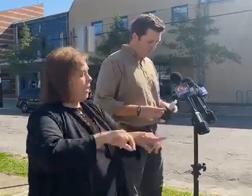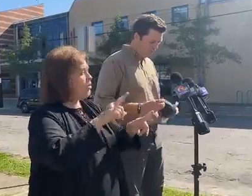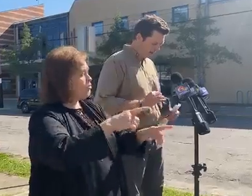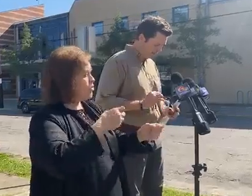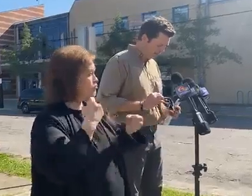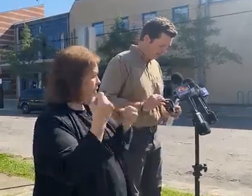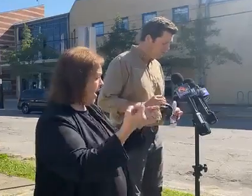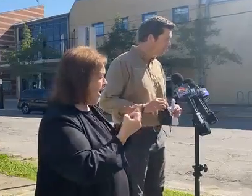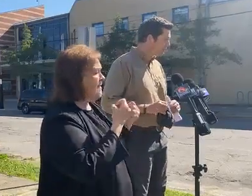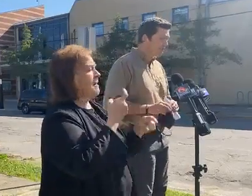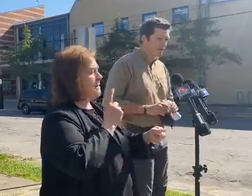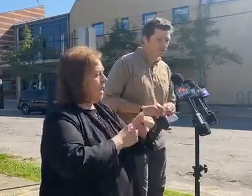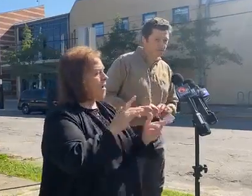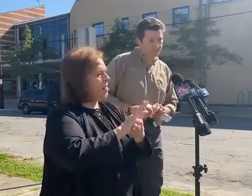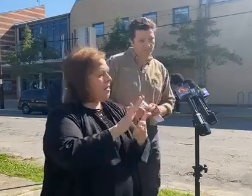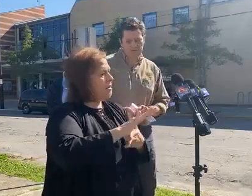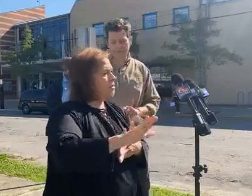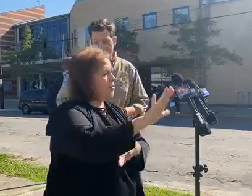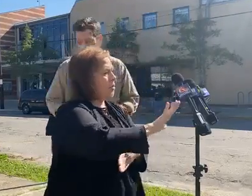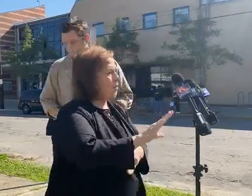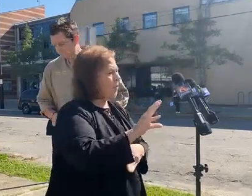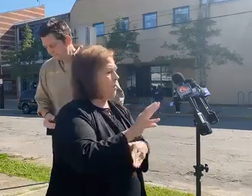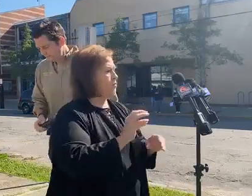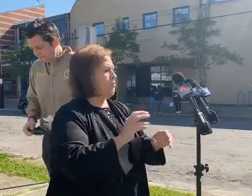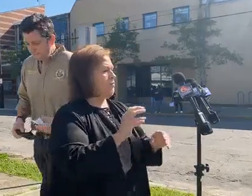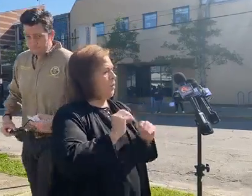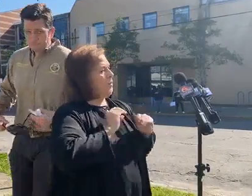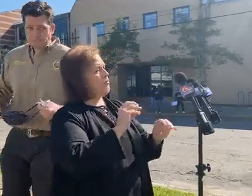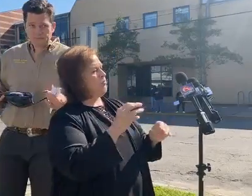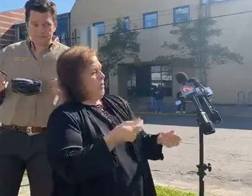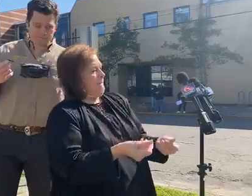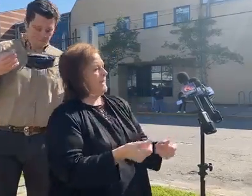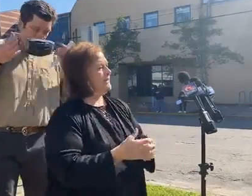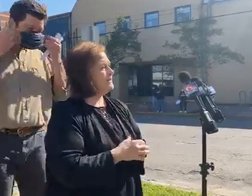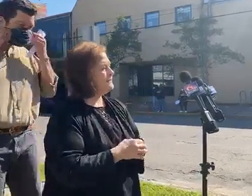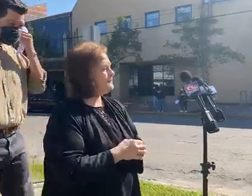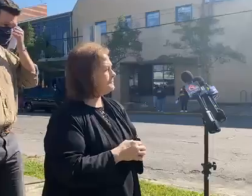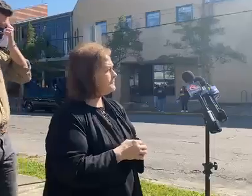up your own properties. Thank you so much for your time. Okay, we'll do questions. WGNO?